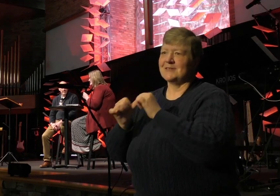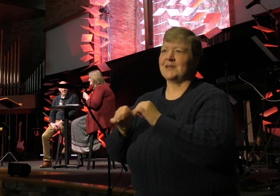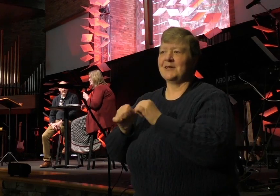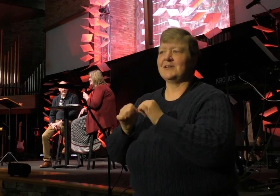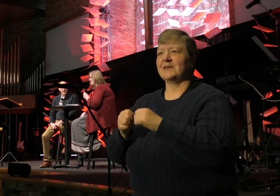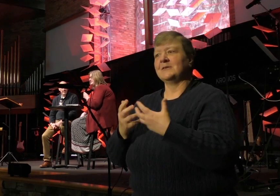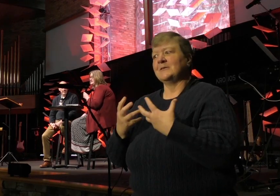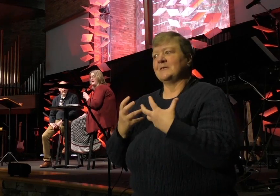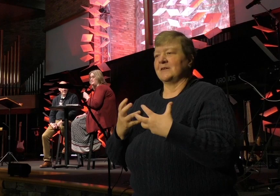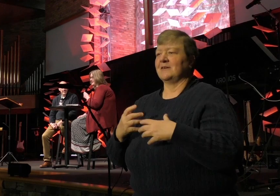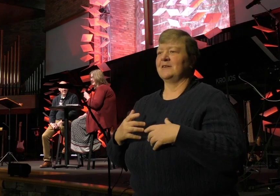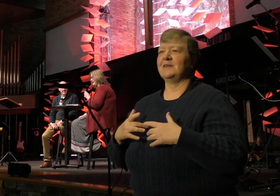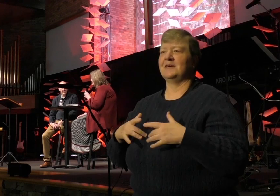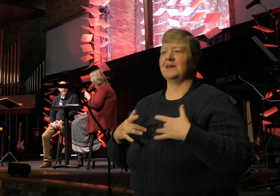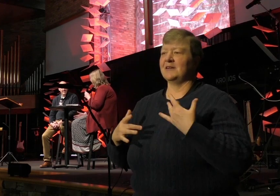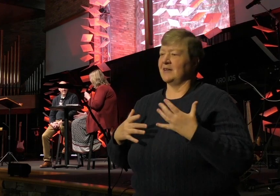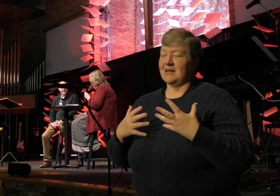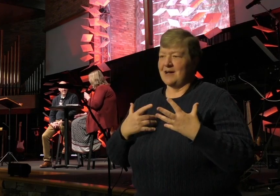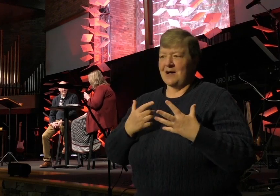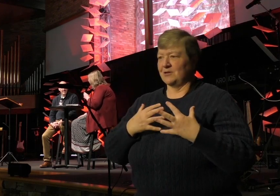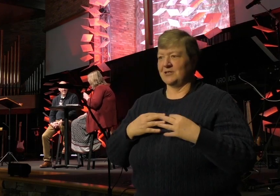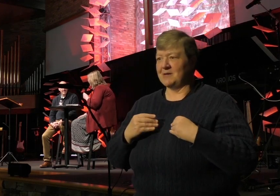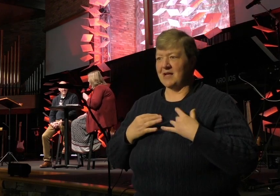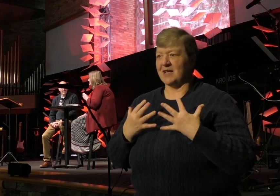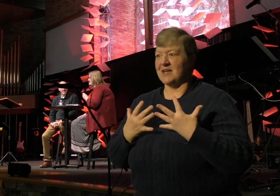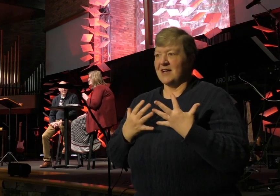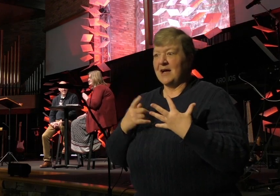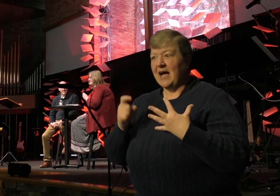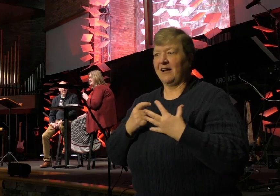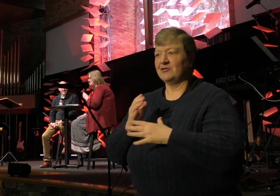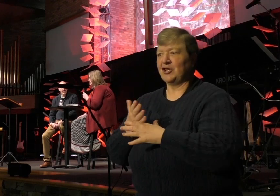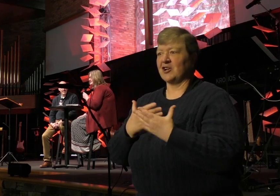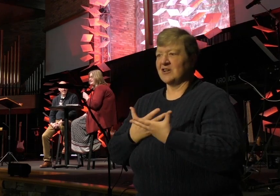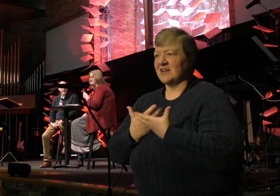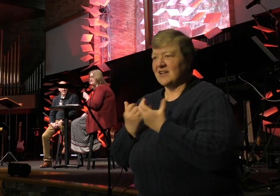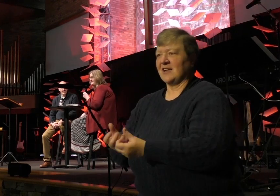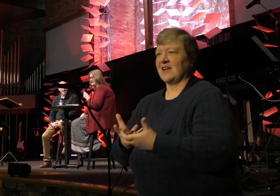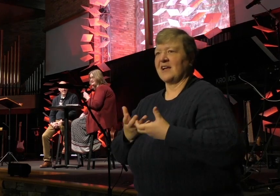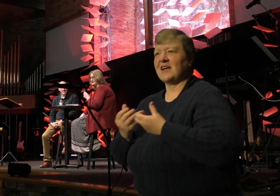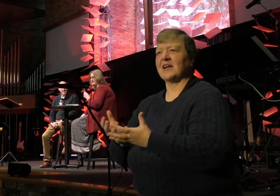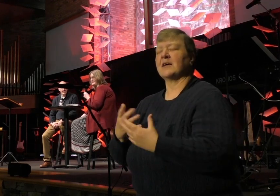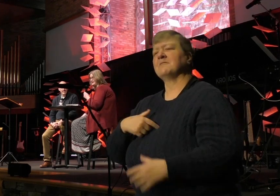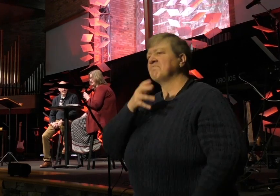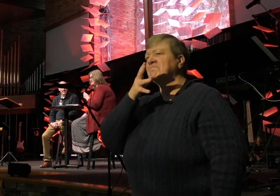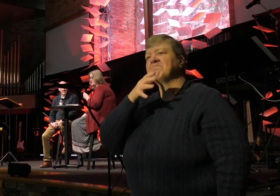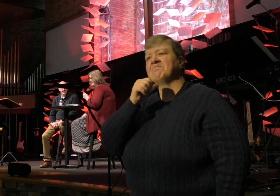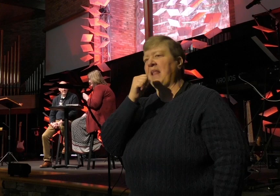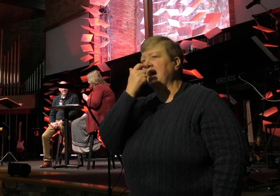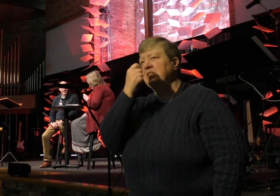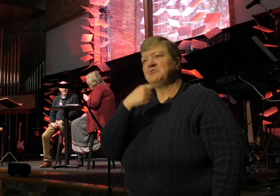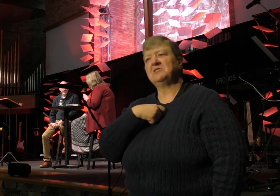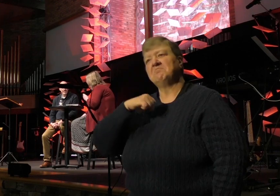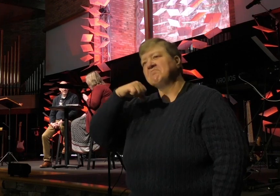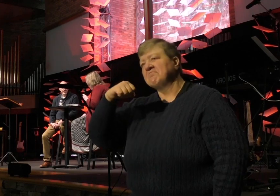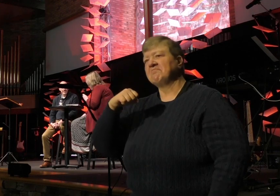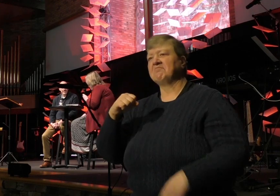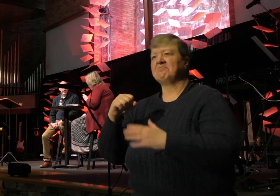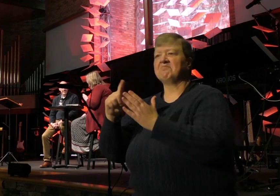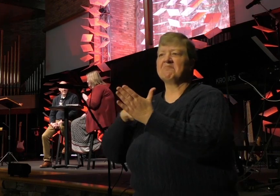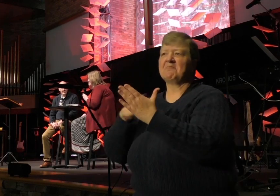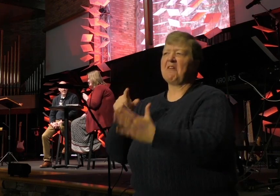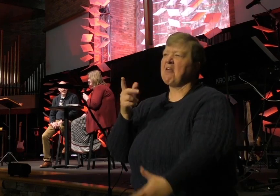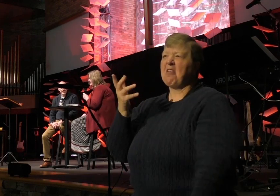just get built up inside me and I'd have to share. And she was disinterested and defensive and sometimes critical